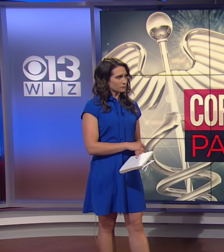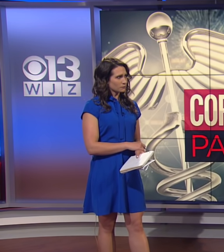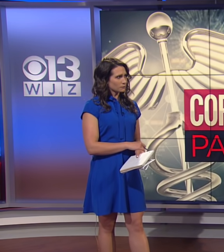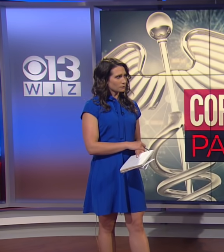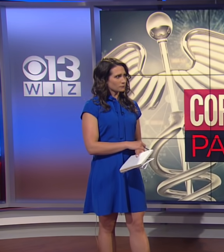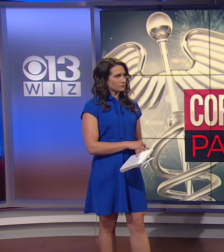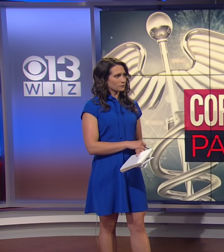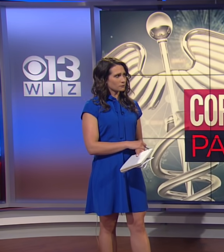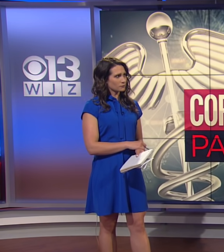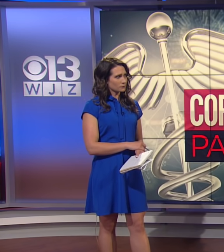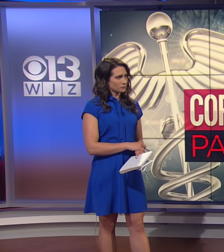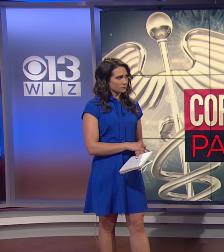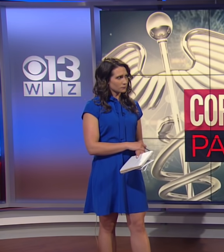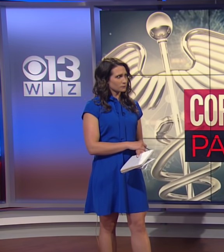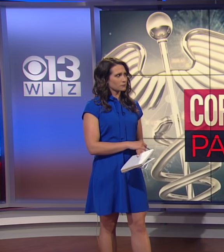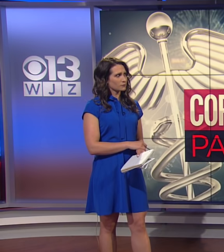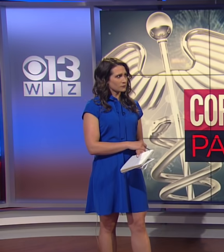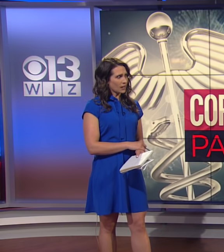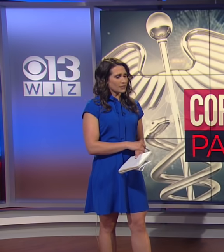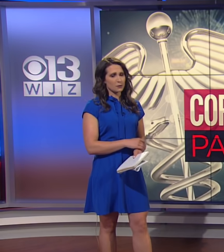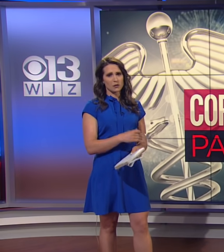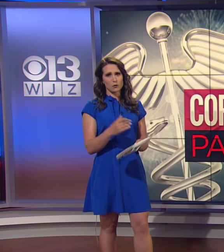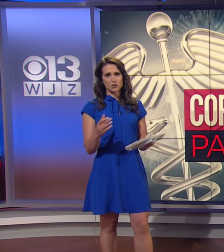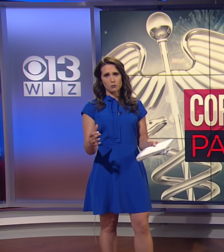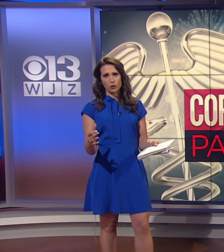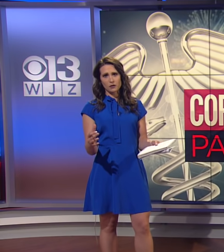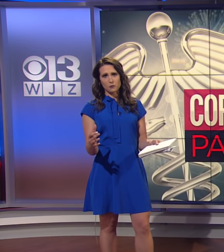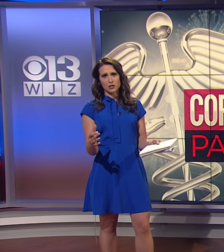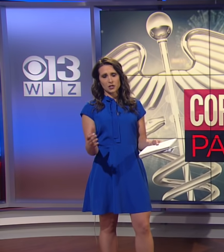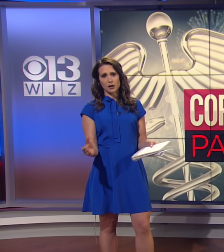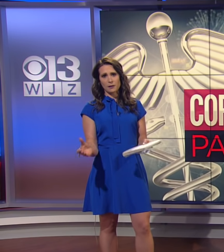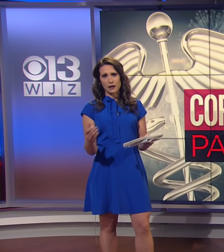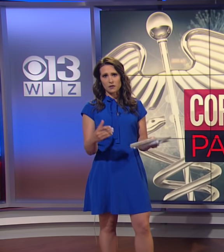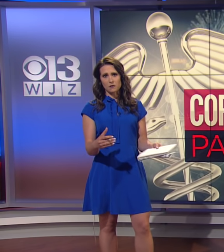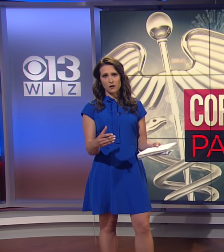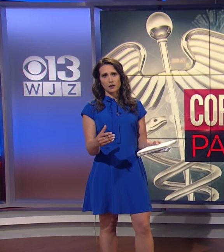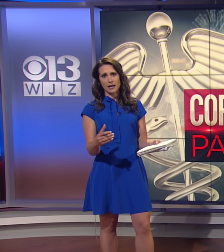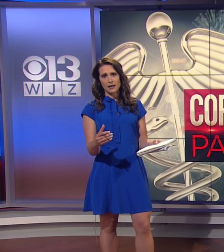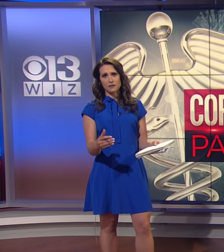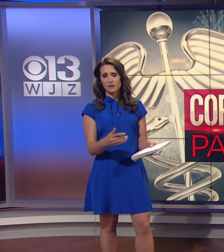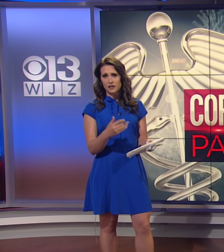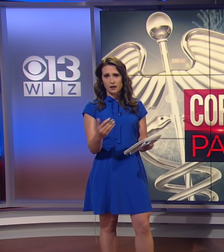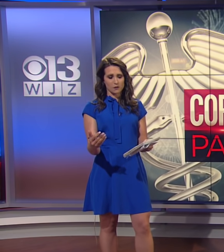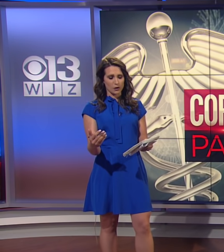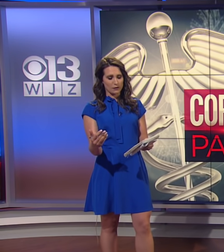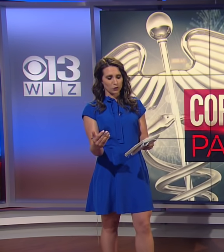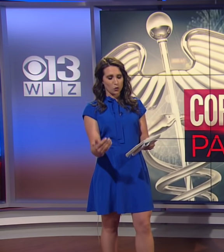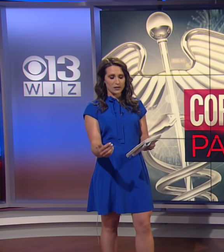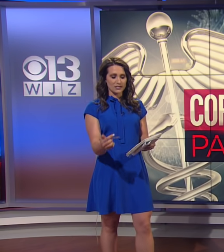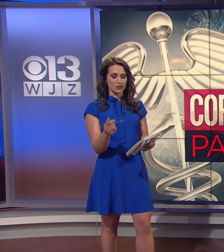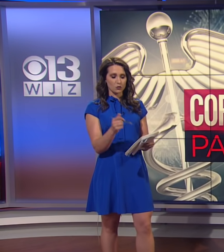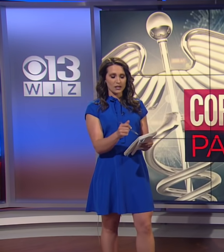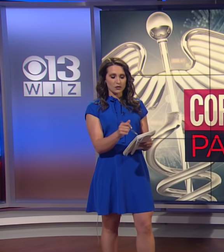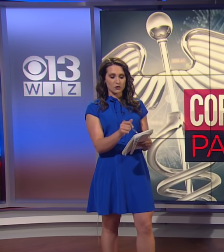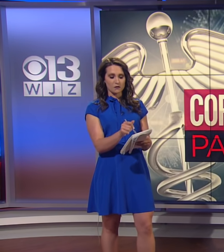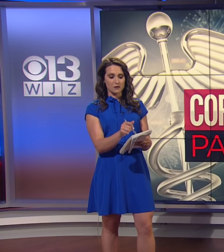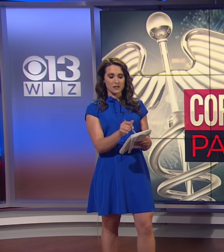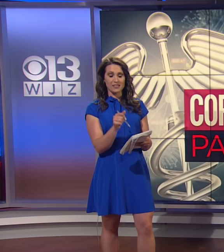what he was saying and how he wants to reopen the state. And some of the most important information coming out at the very end, that the governor had